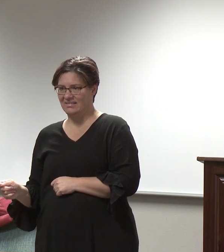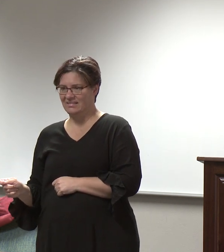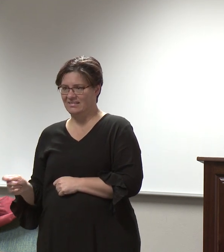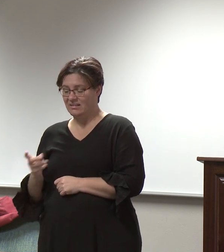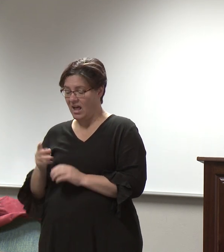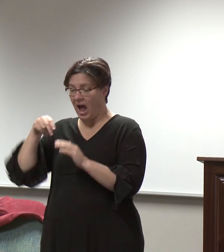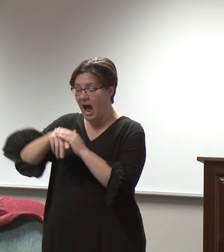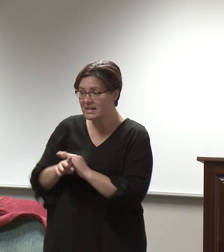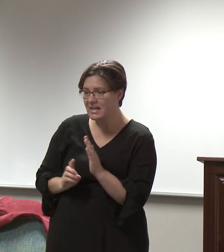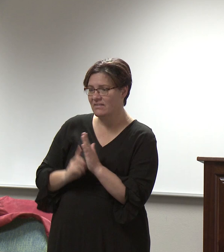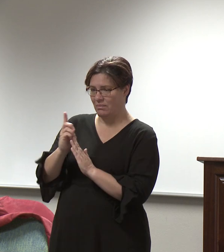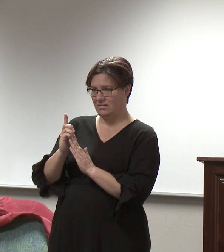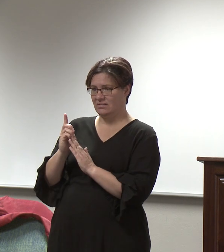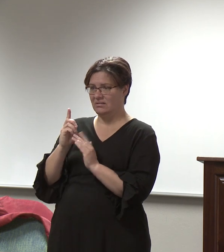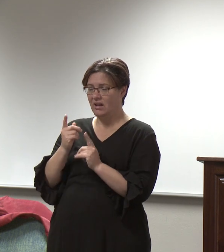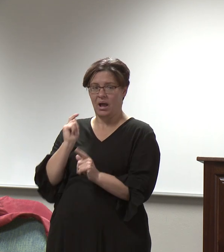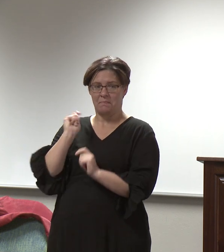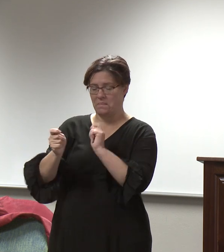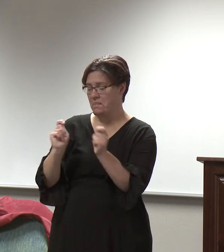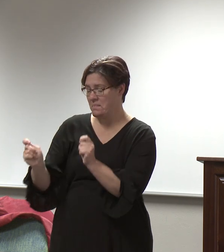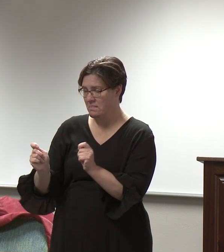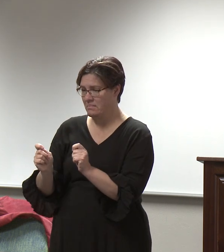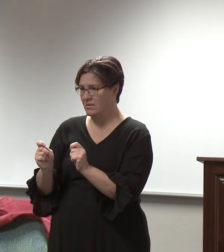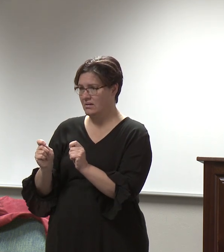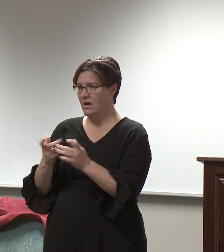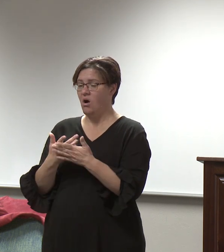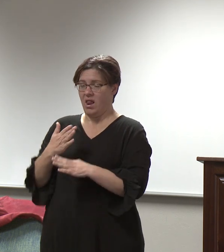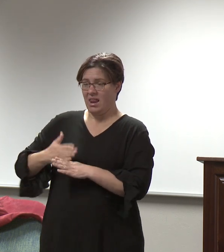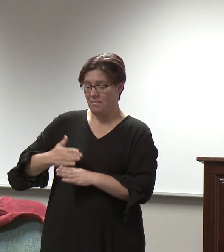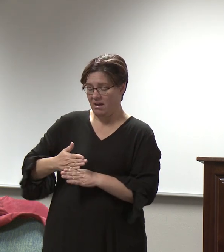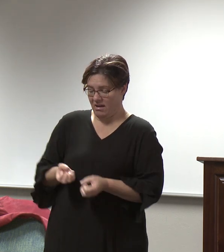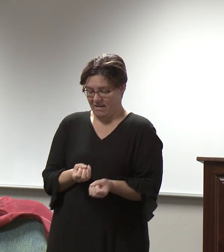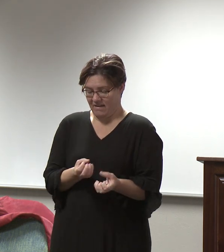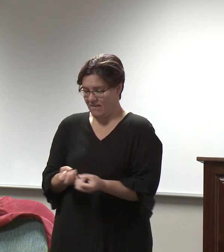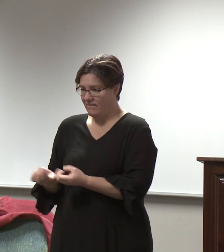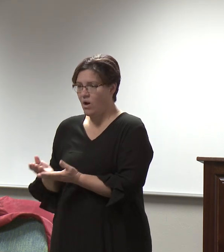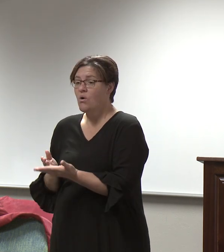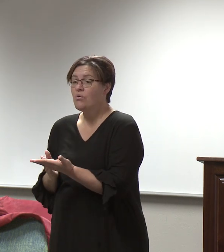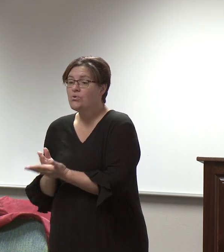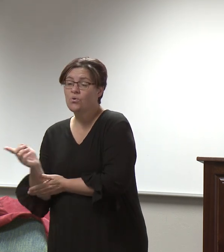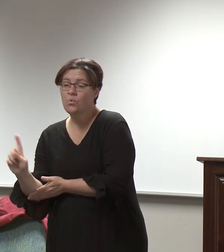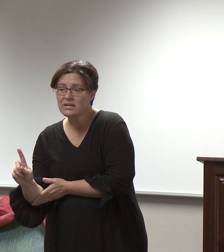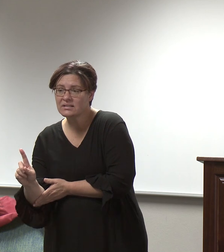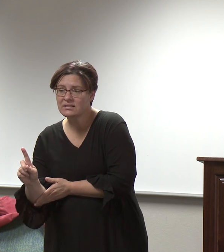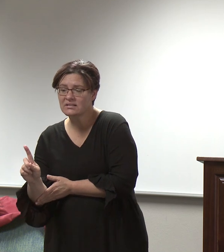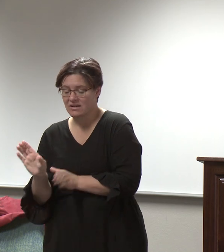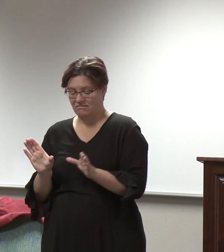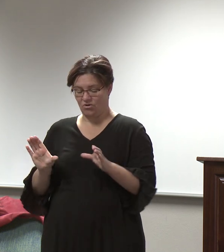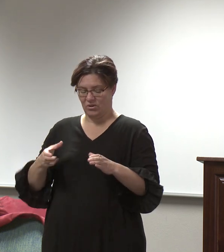highly devalued labor and unpaid labor is provided by colonialism and